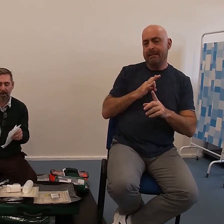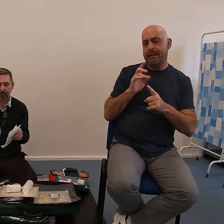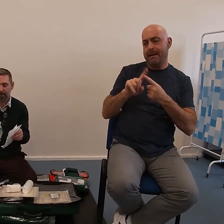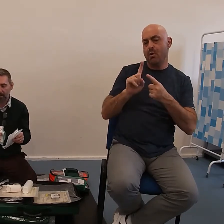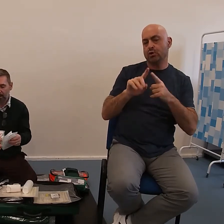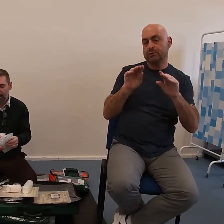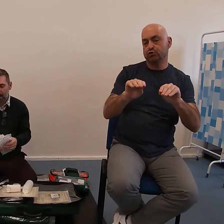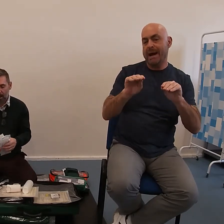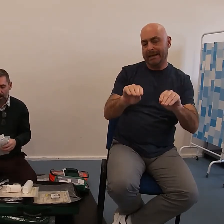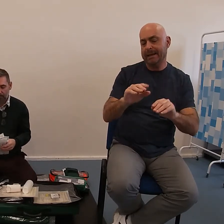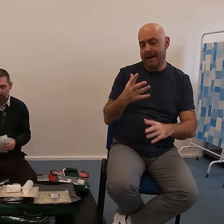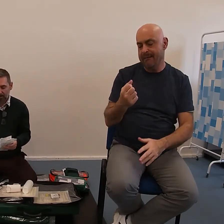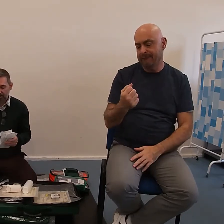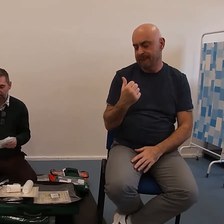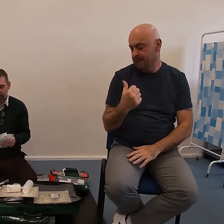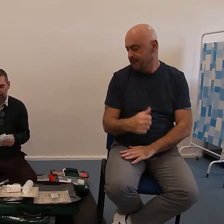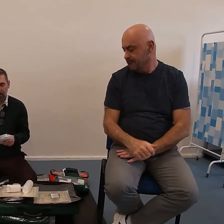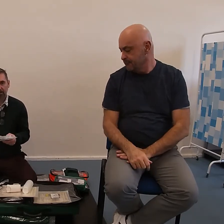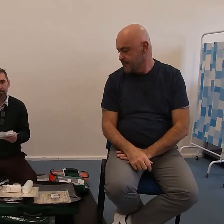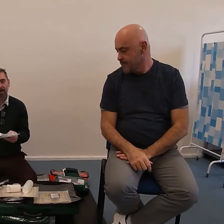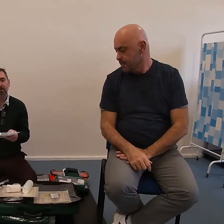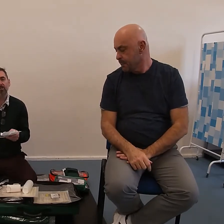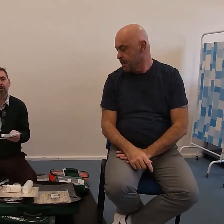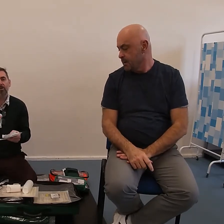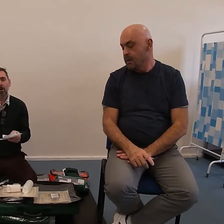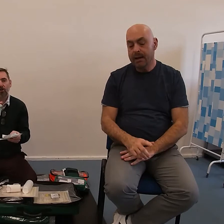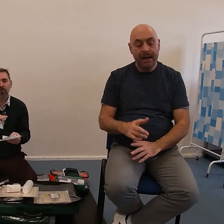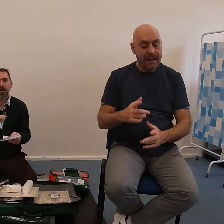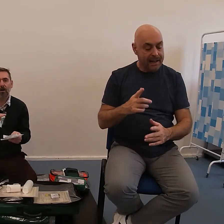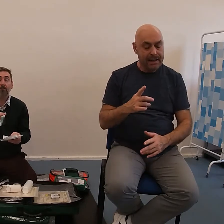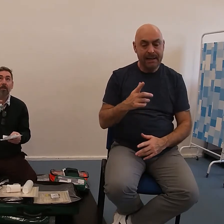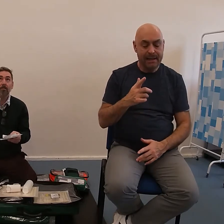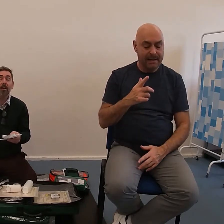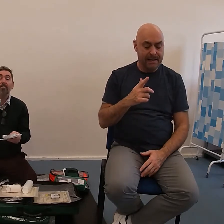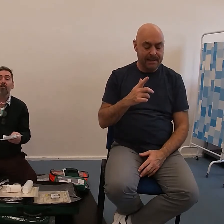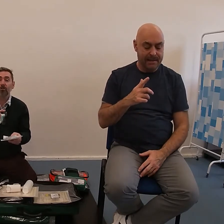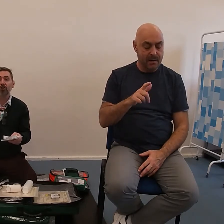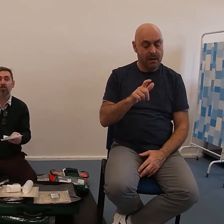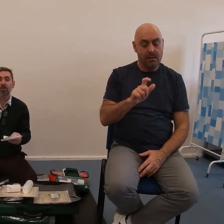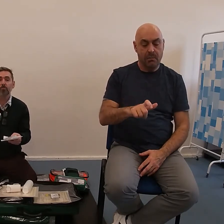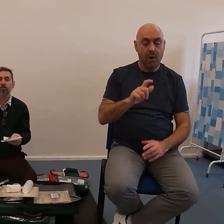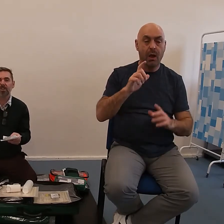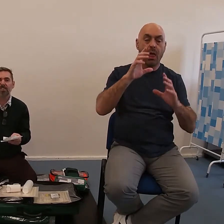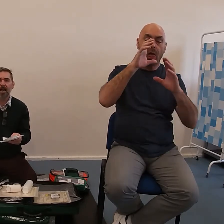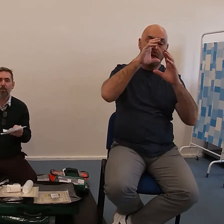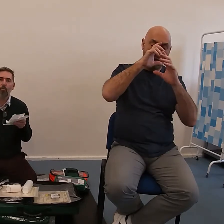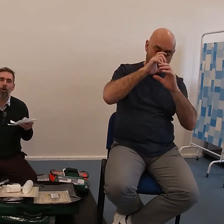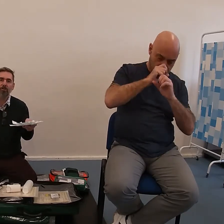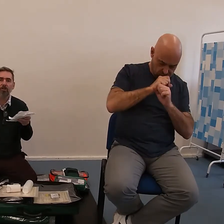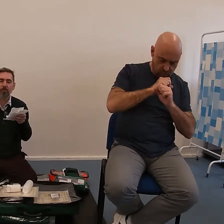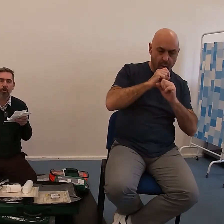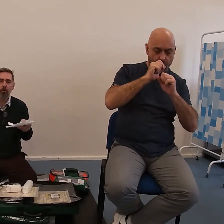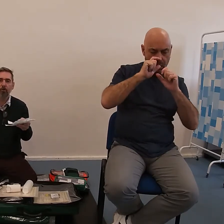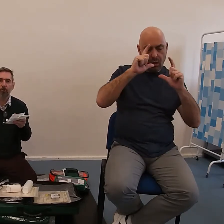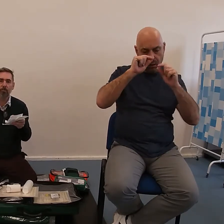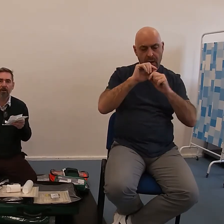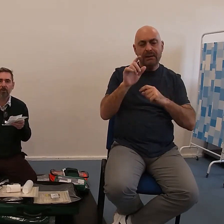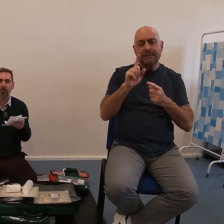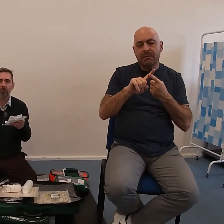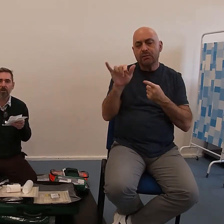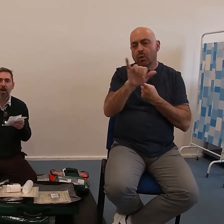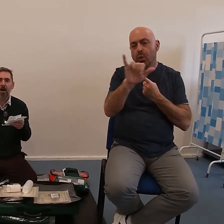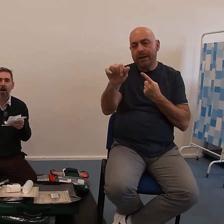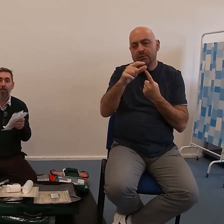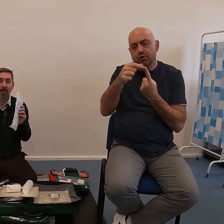cover that here. But simply put, depending on someone's level of consciousness will dictate what tube you